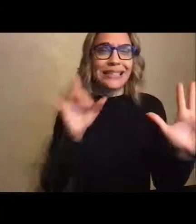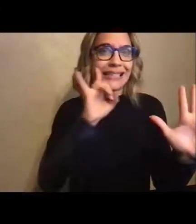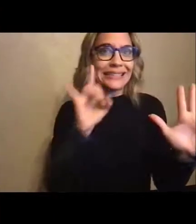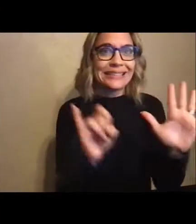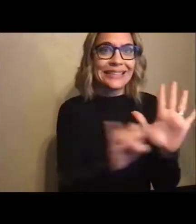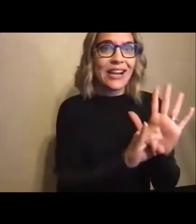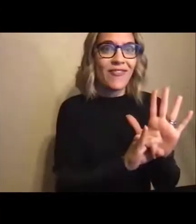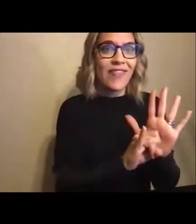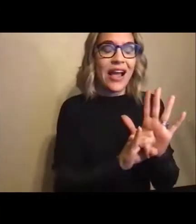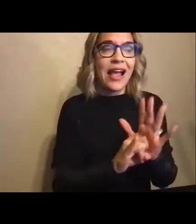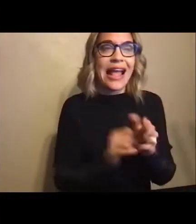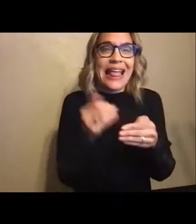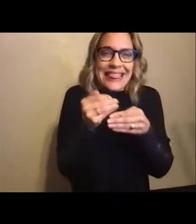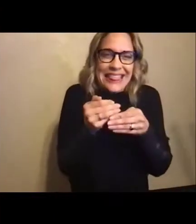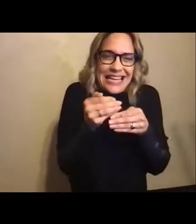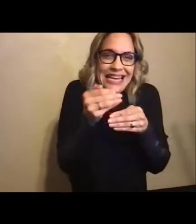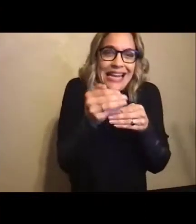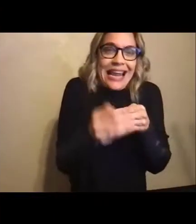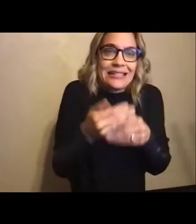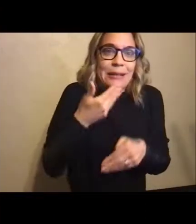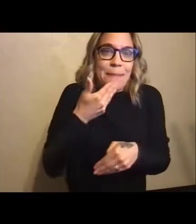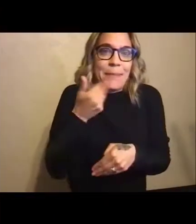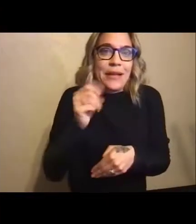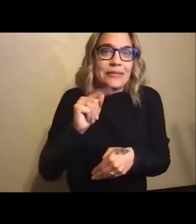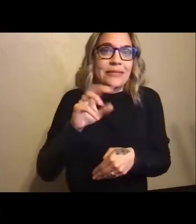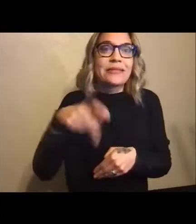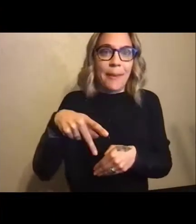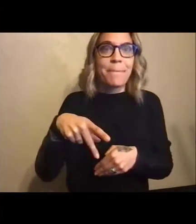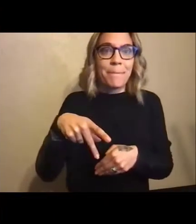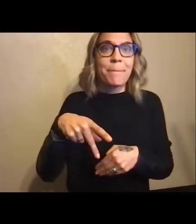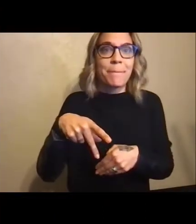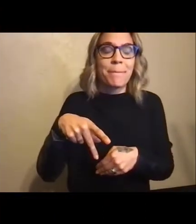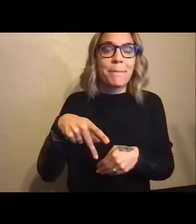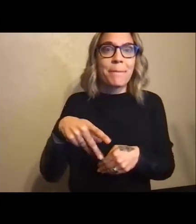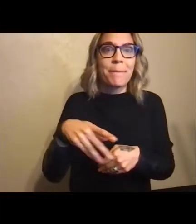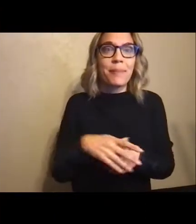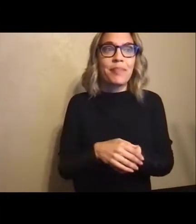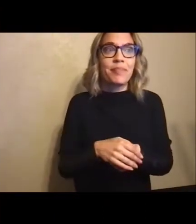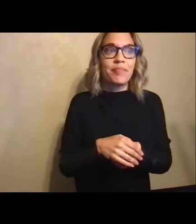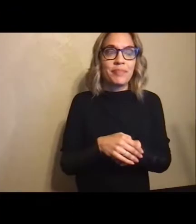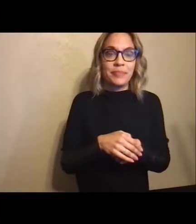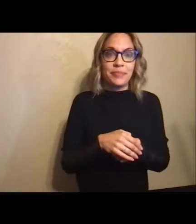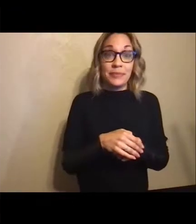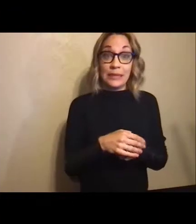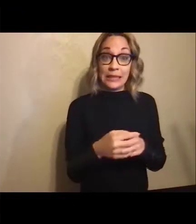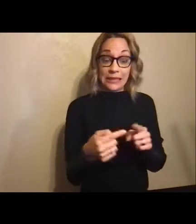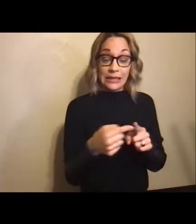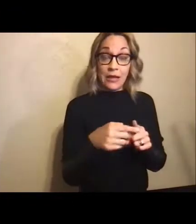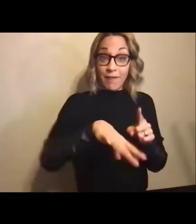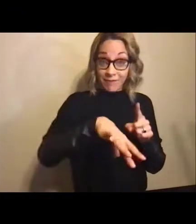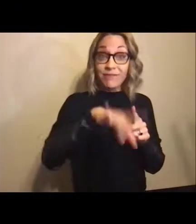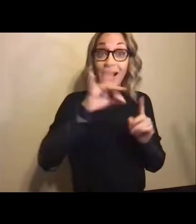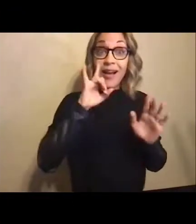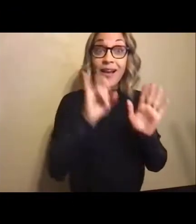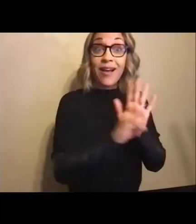tasks. And you'll clearly be able to identify the next best steps.